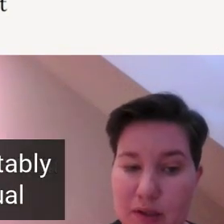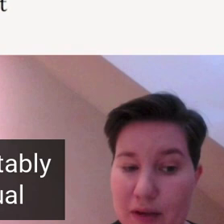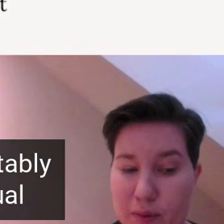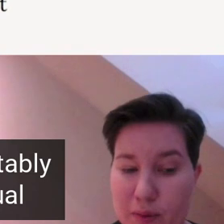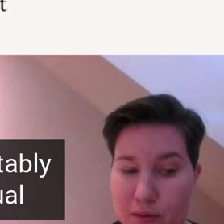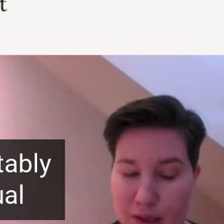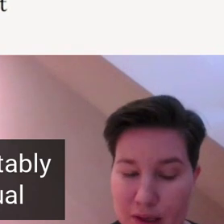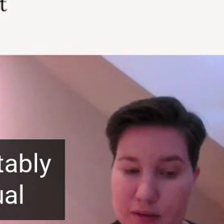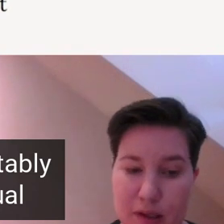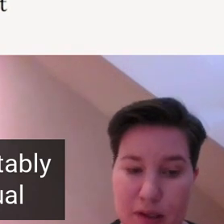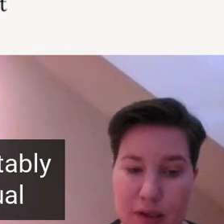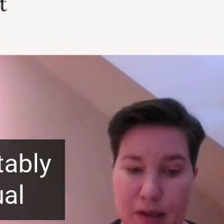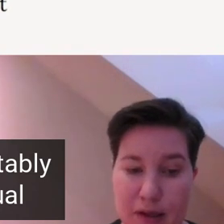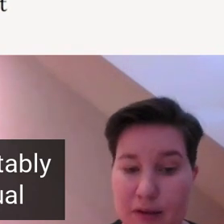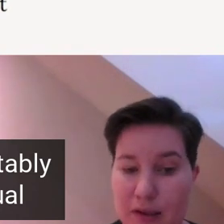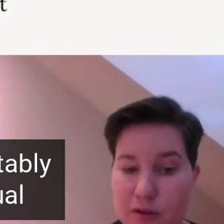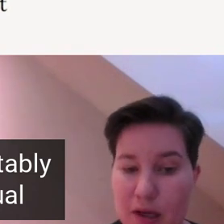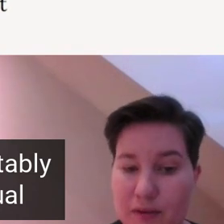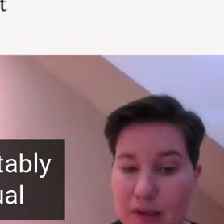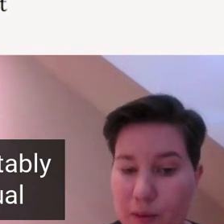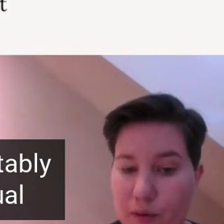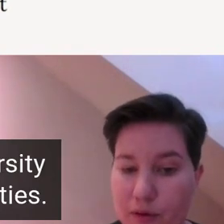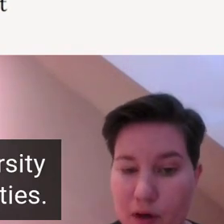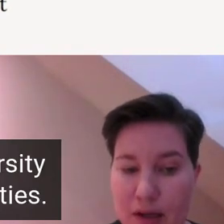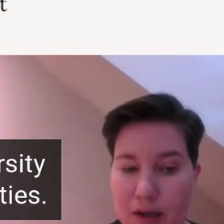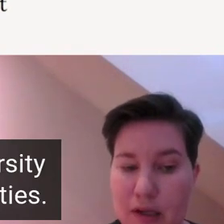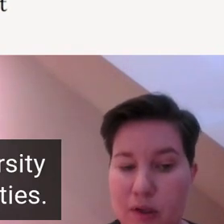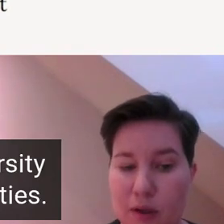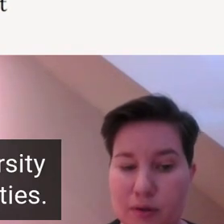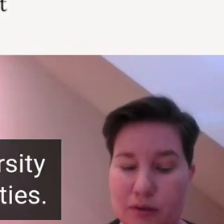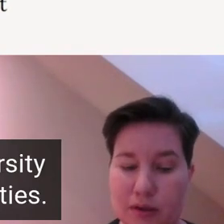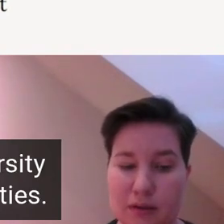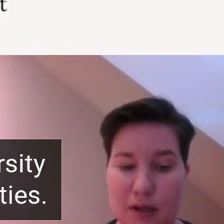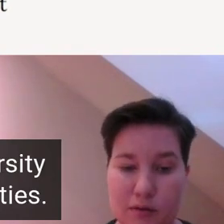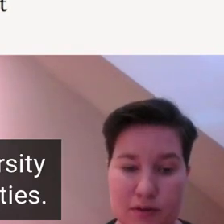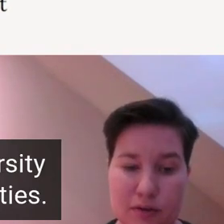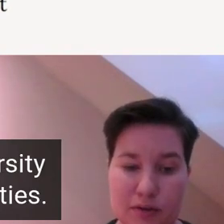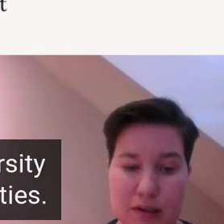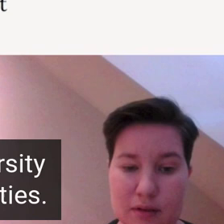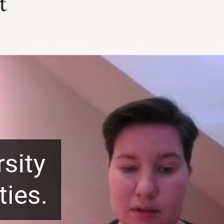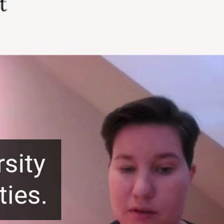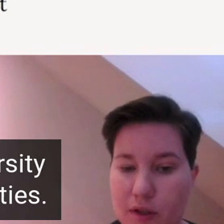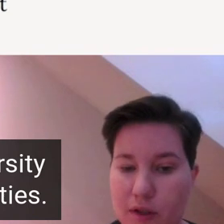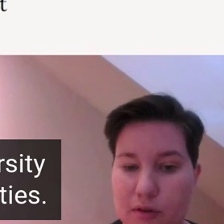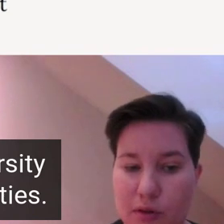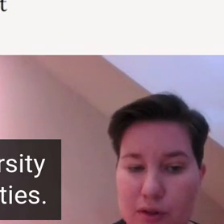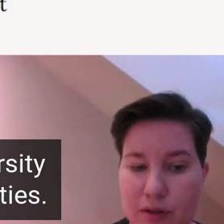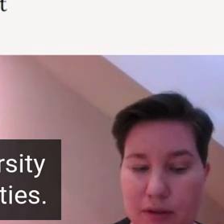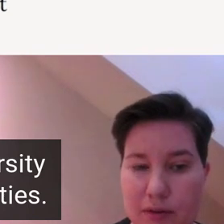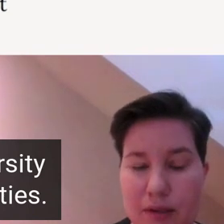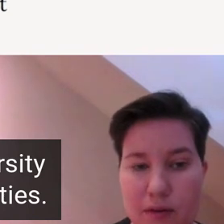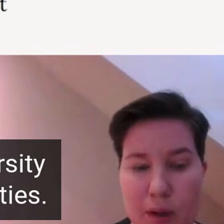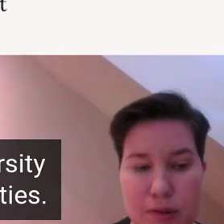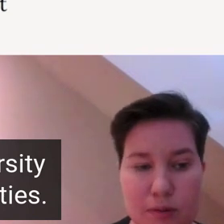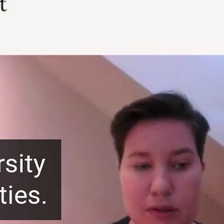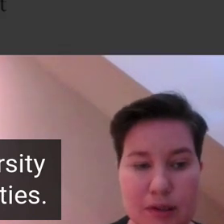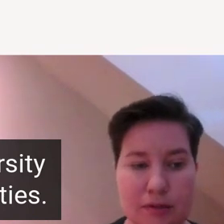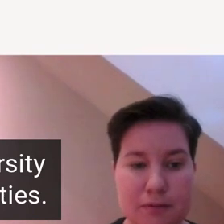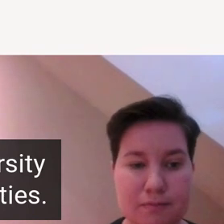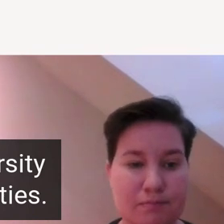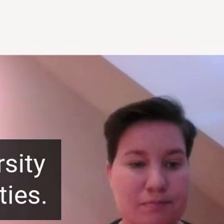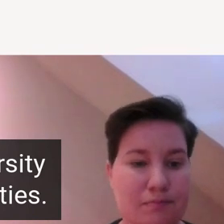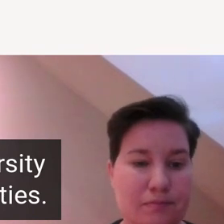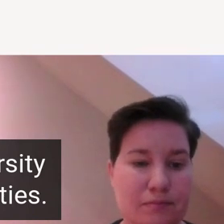issues inevitably arise, and that they should have equal non-academic opportunities at universities, such as social and career